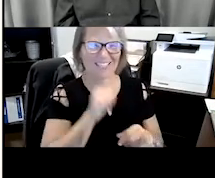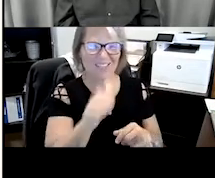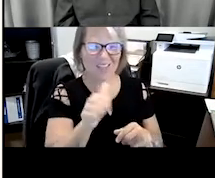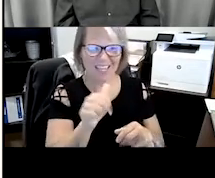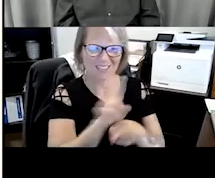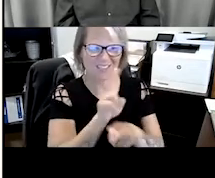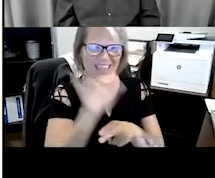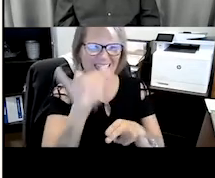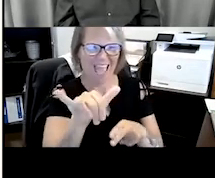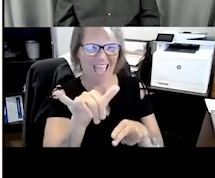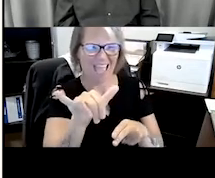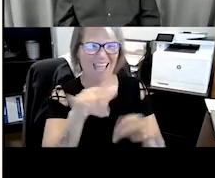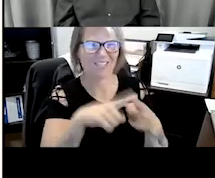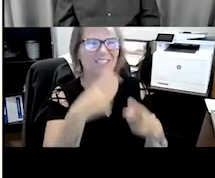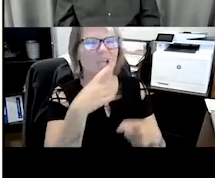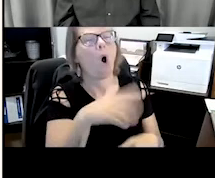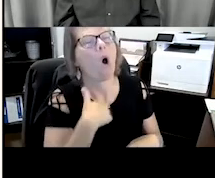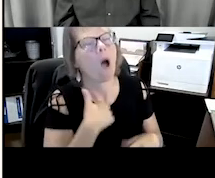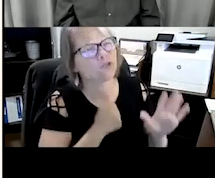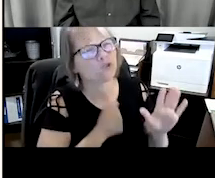Again, this is the word sorry.